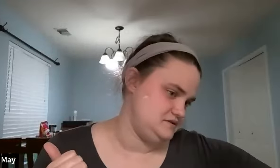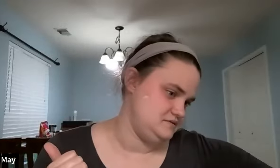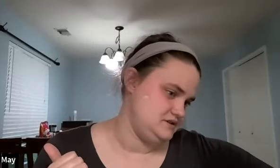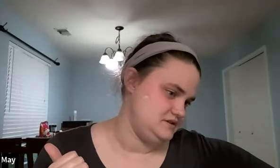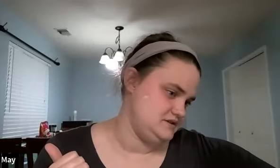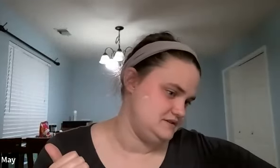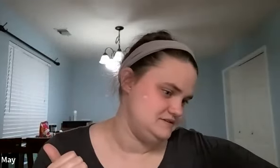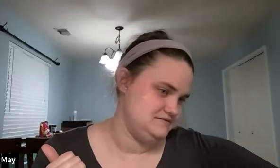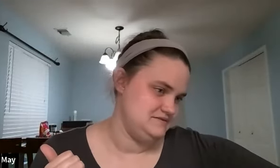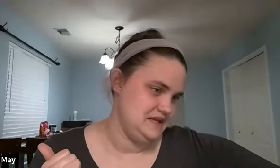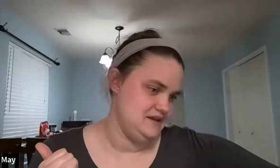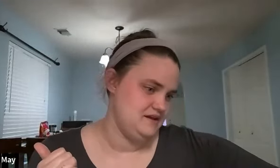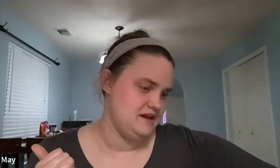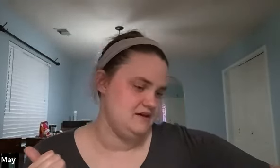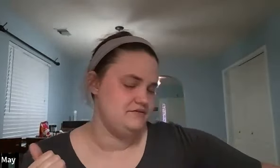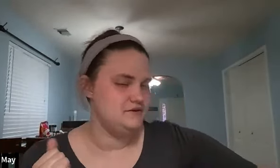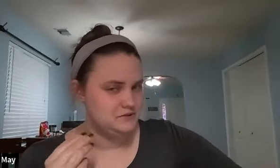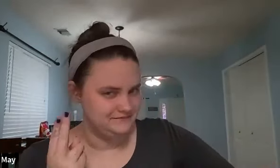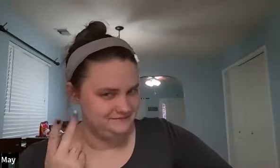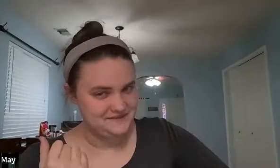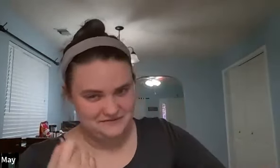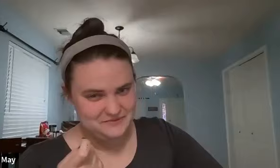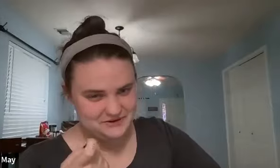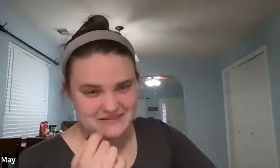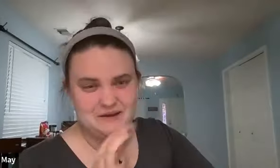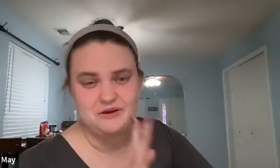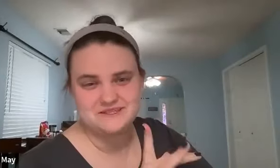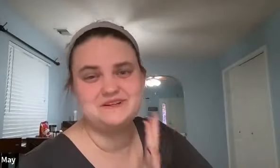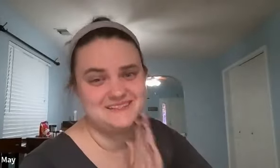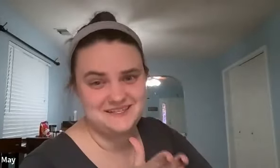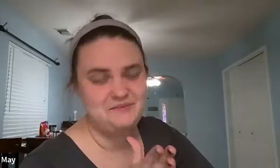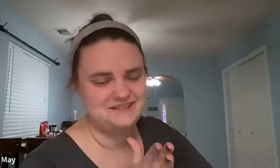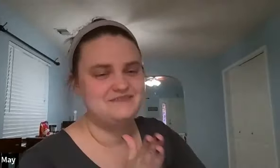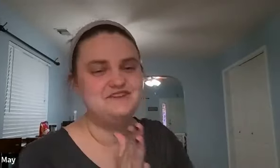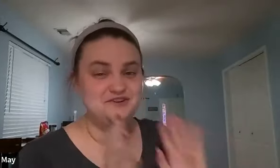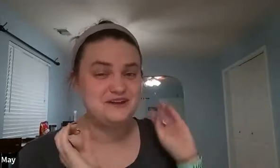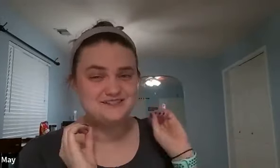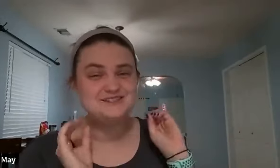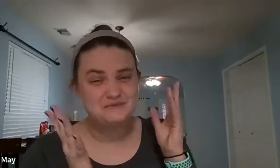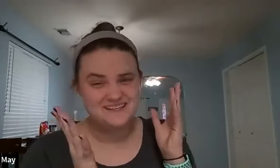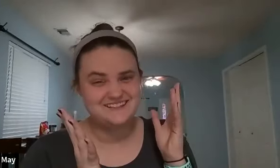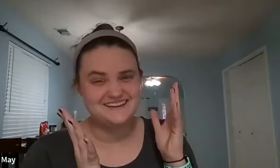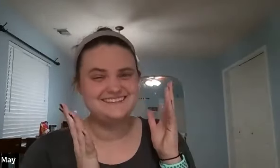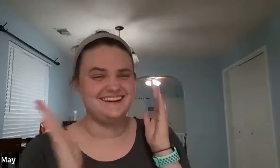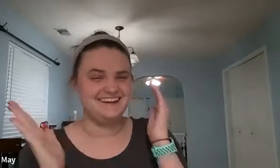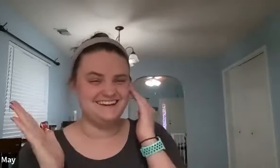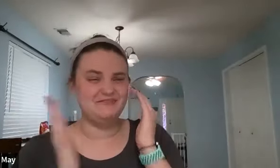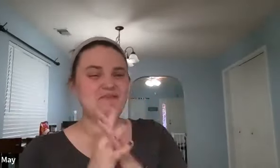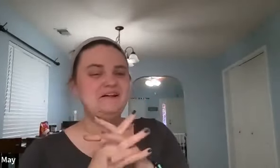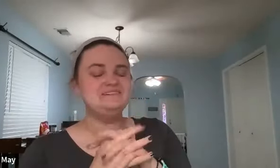do is I have a few more, and then I promise I'm gonna stop because I've given you guys so many signs tonight. I know